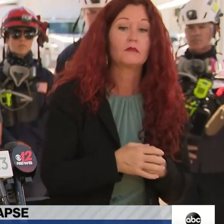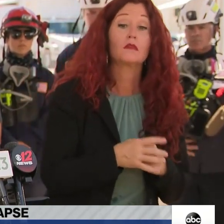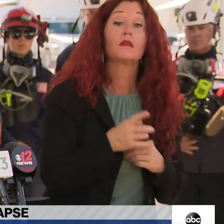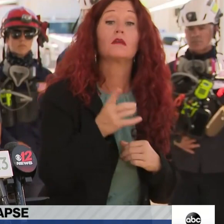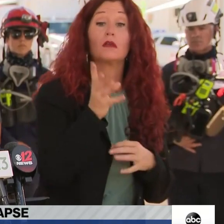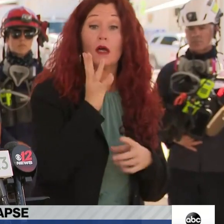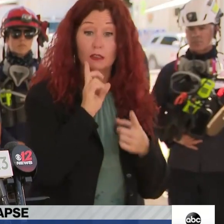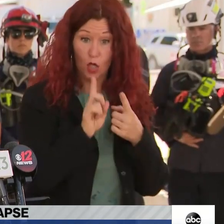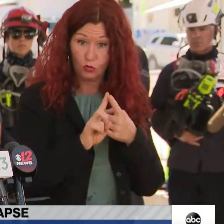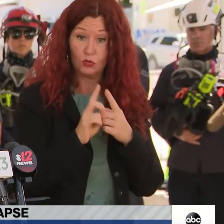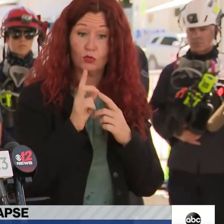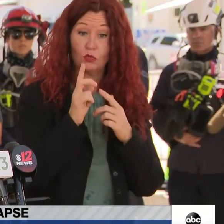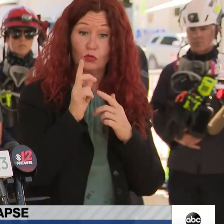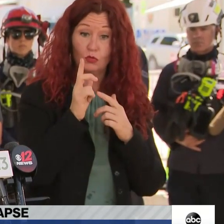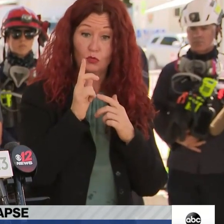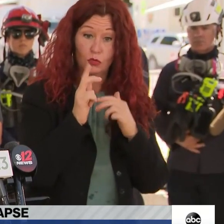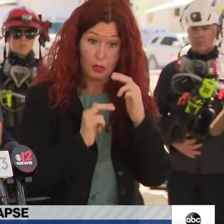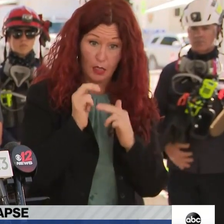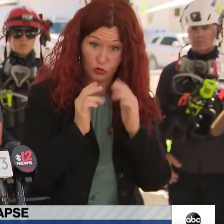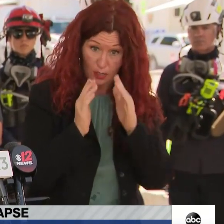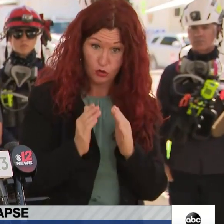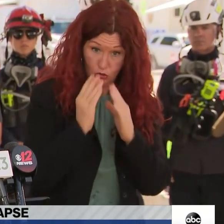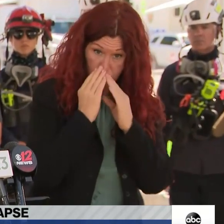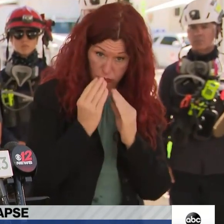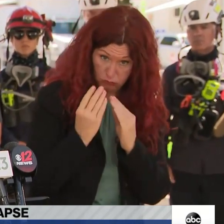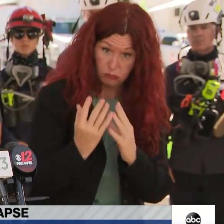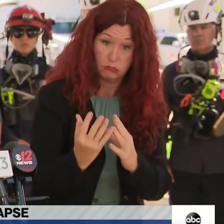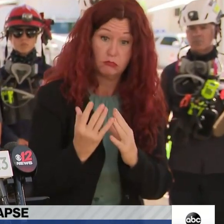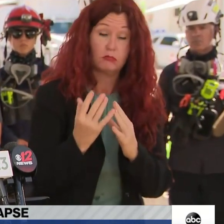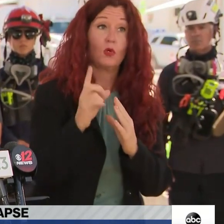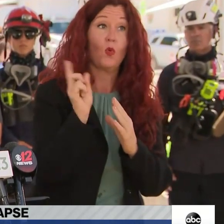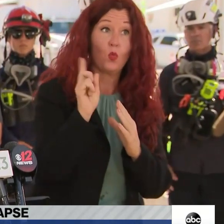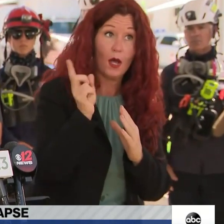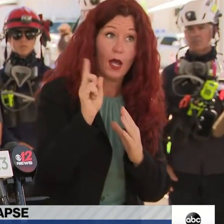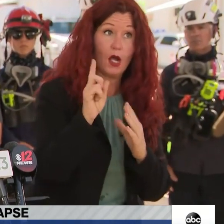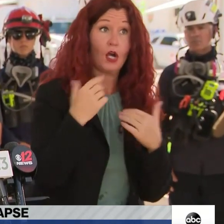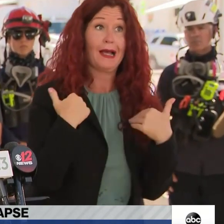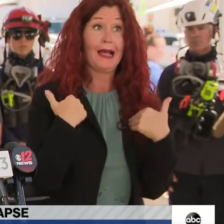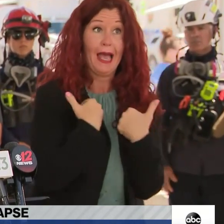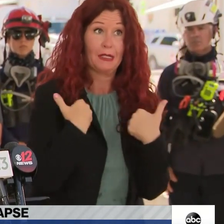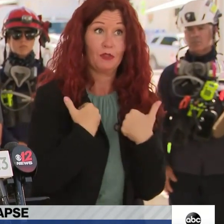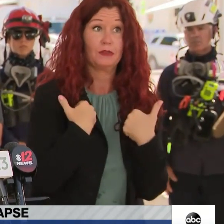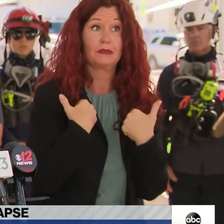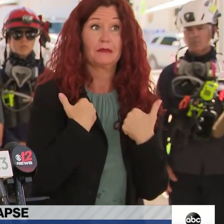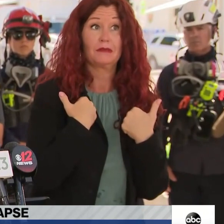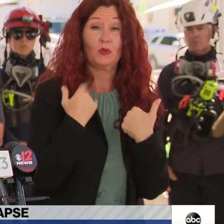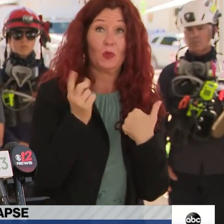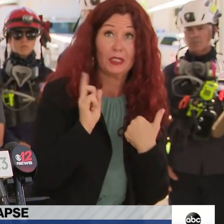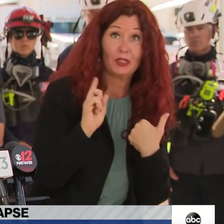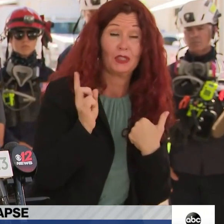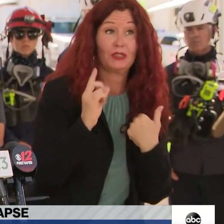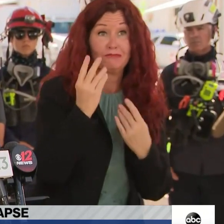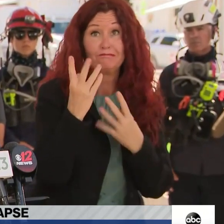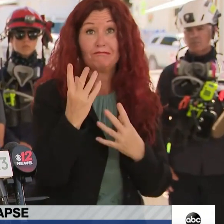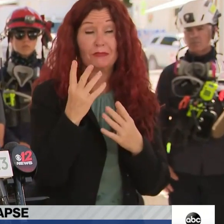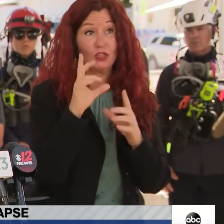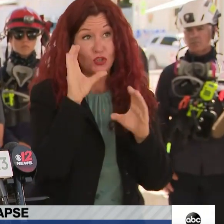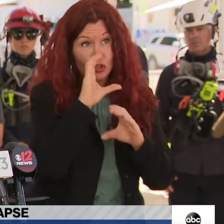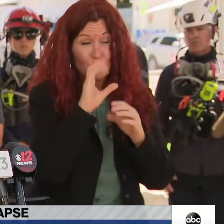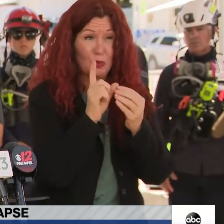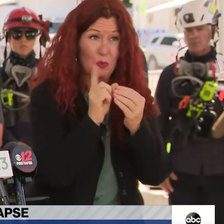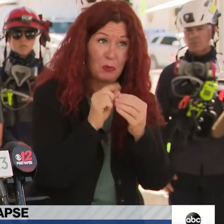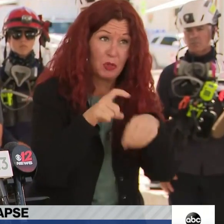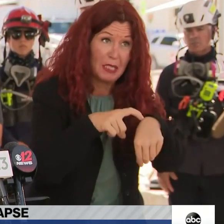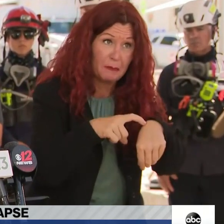building, and they're aware and doing everything that they might do just to make an additional search. But I want to be